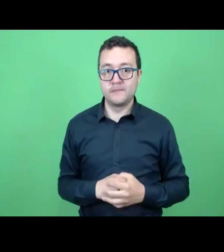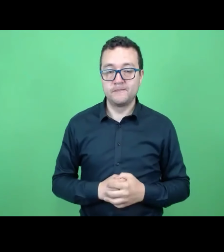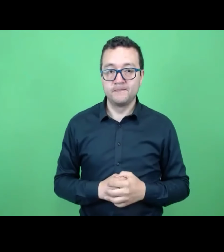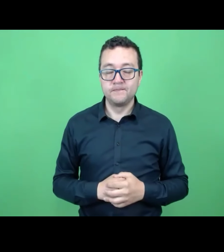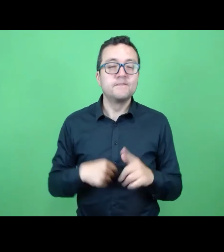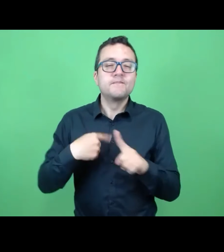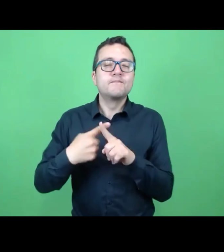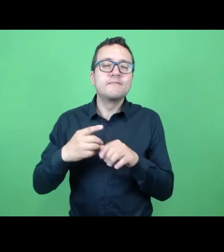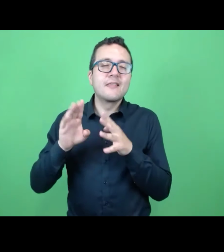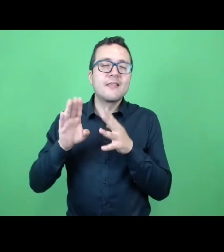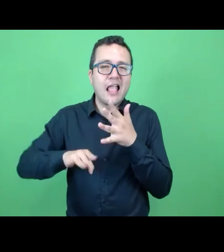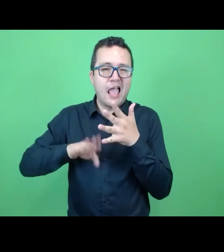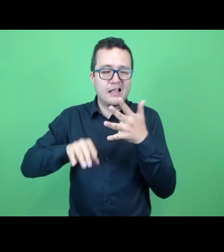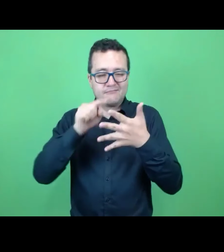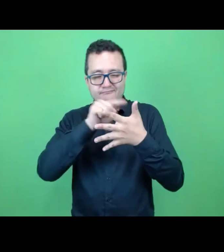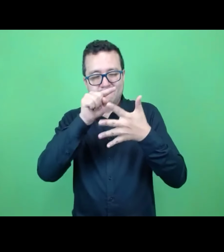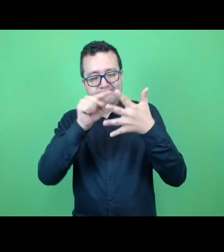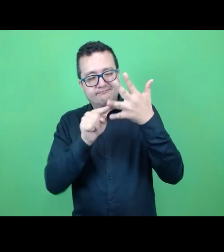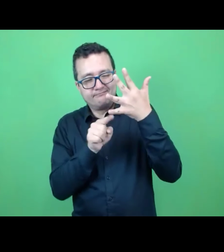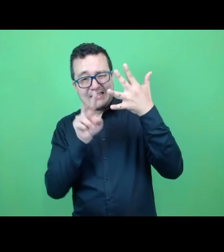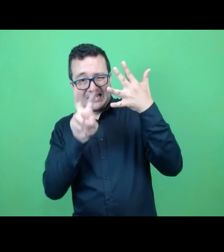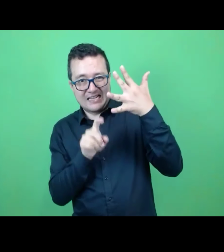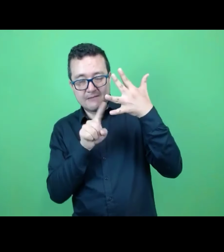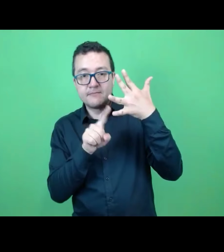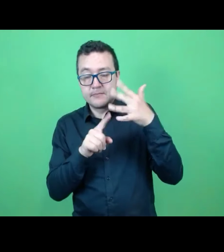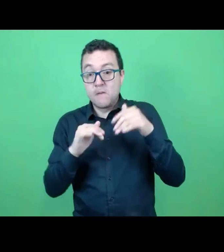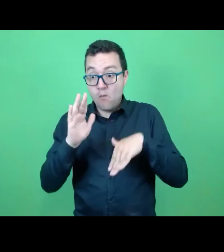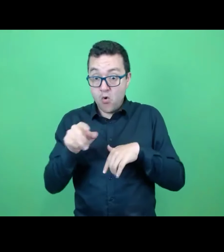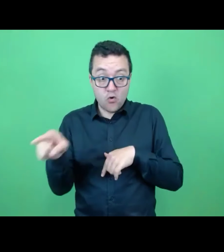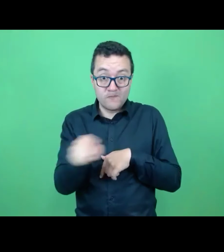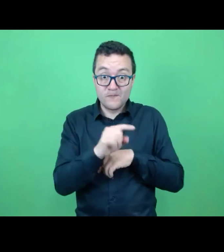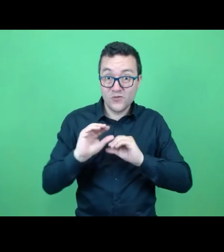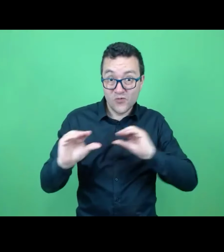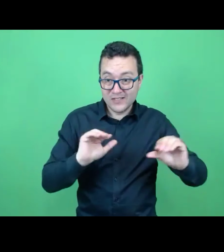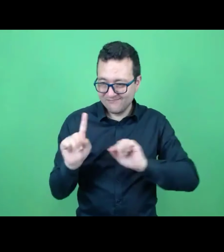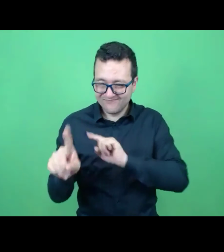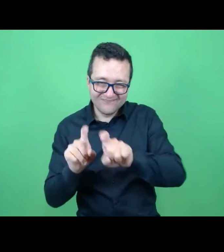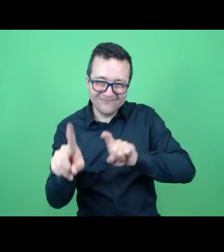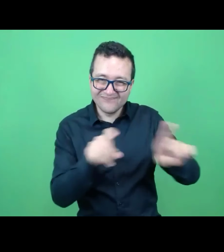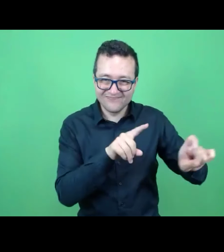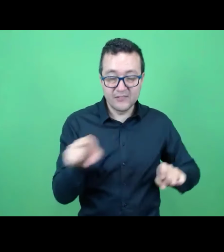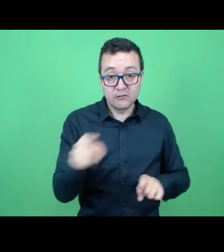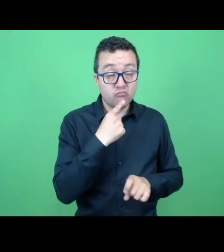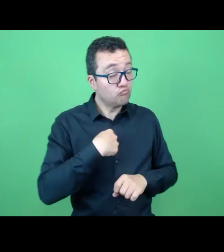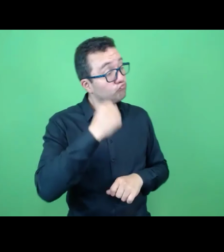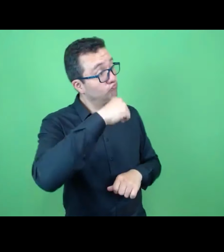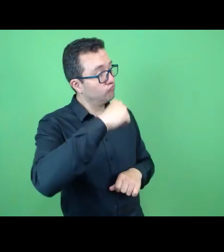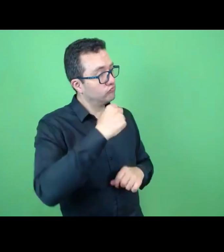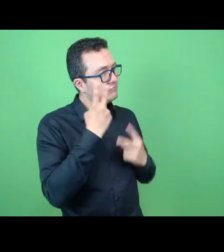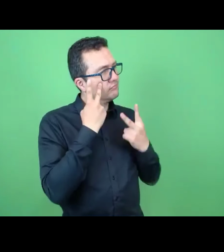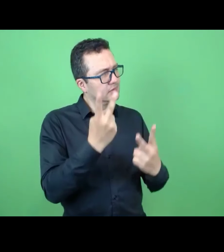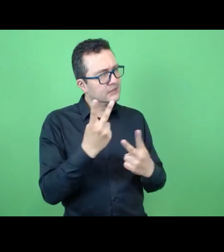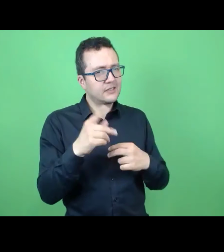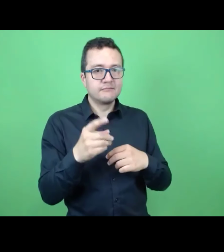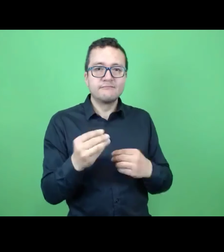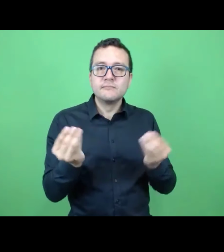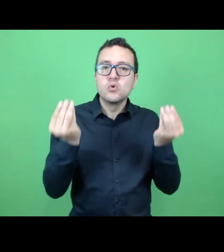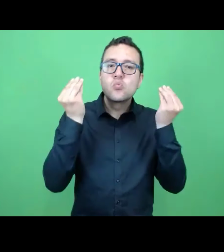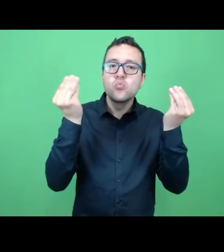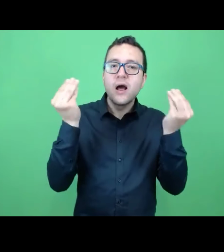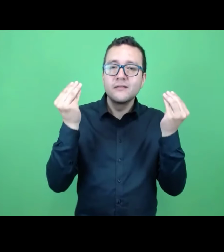a lot of the grantees, a vast majority of grantees mentioned that, of course, there is an increase. They have observed an increase in the quality and